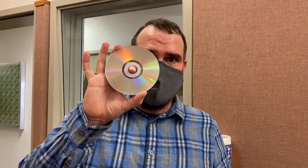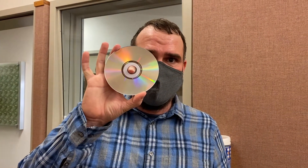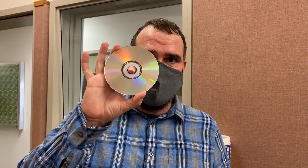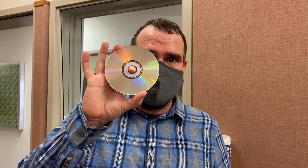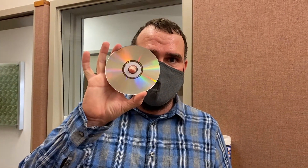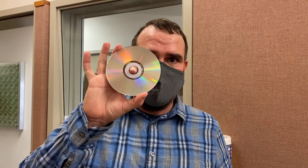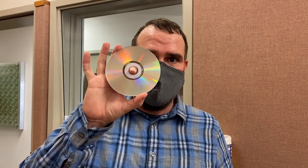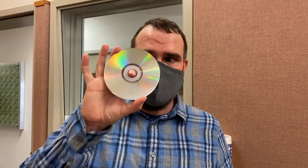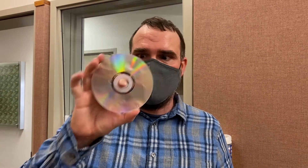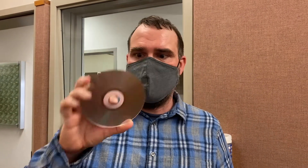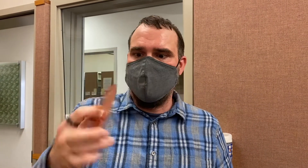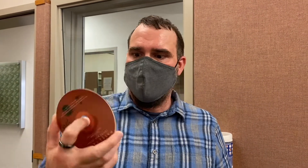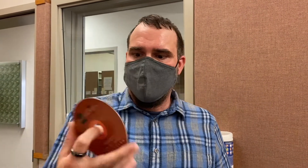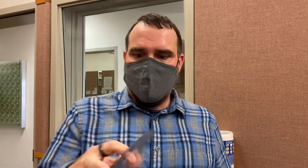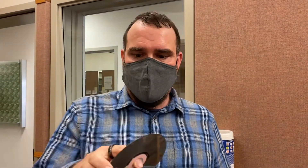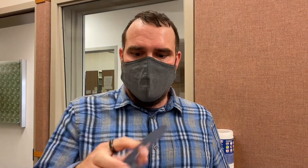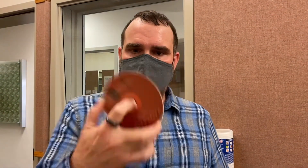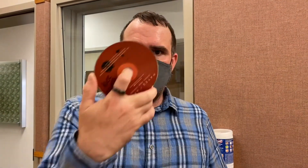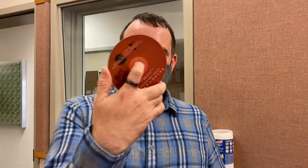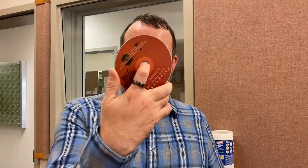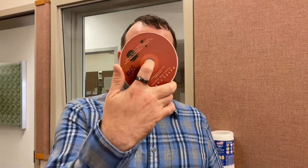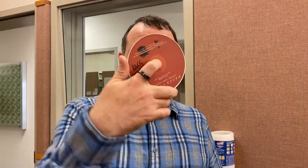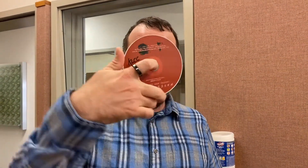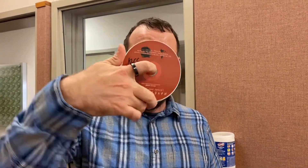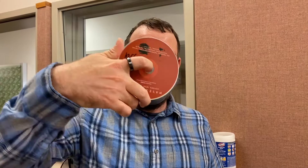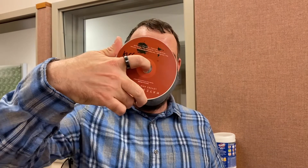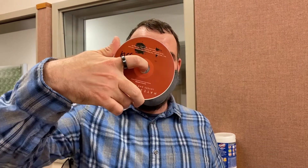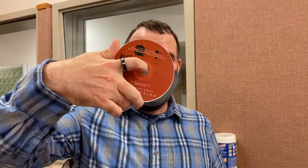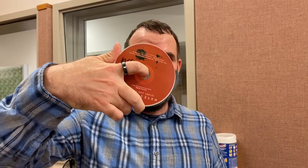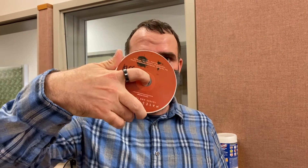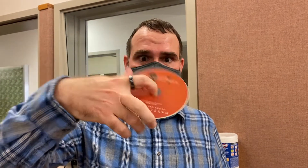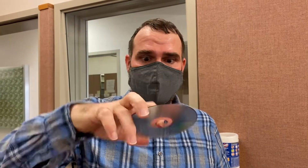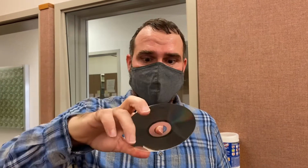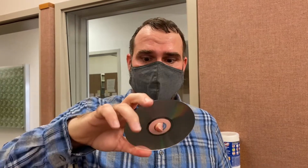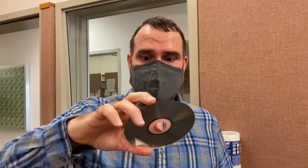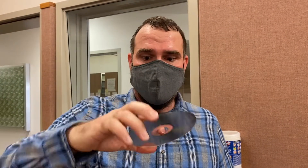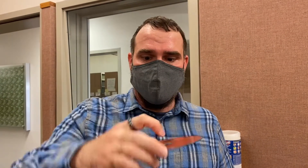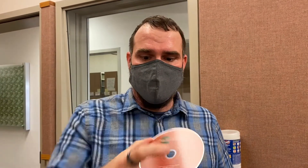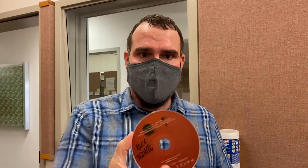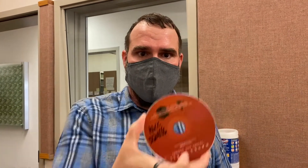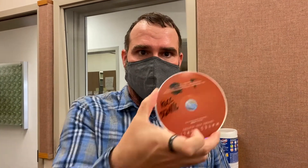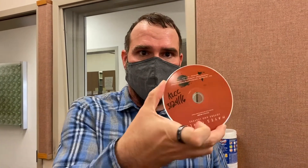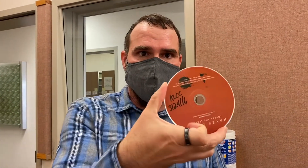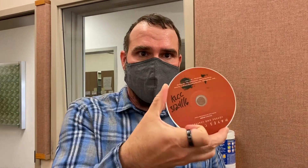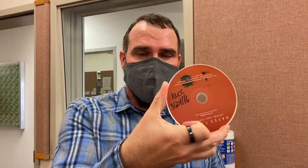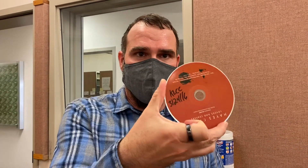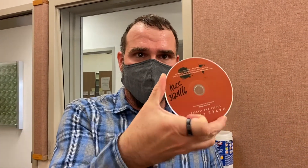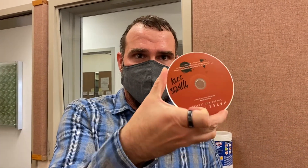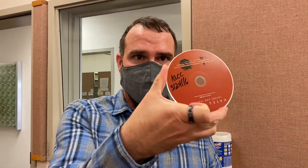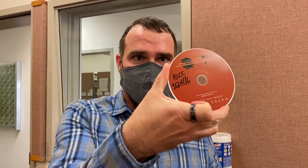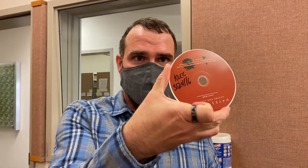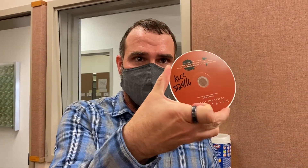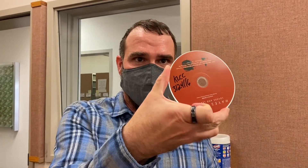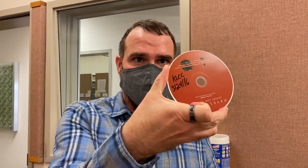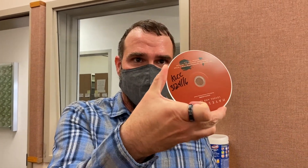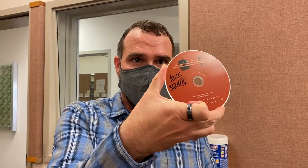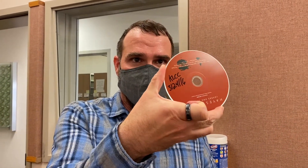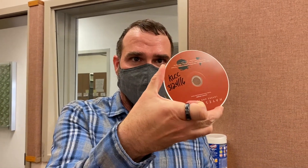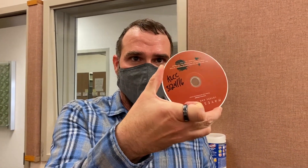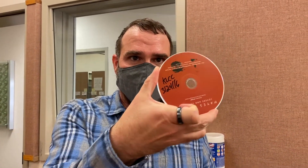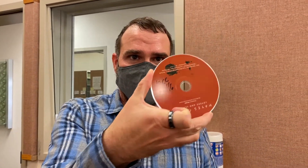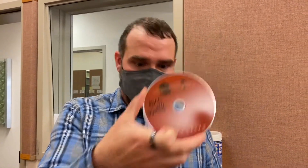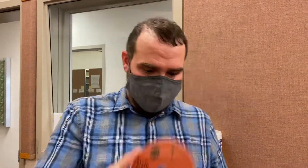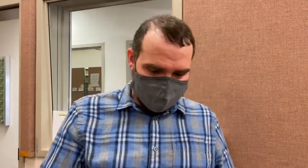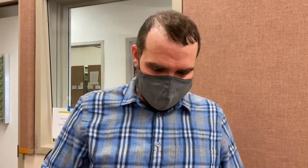player is going to look at, and this is the label right here. And we have it marked with KLCC. So